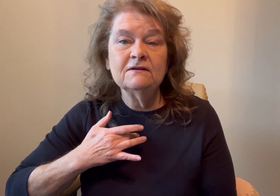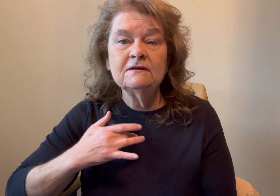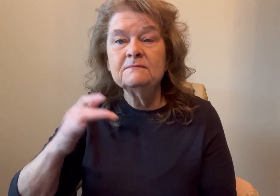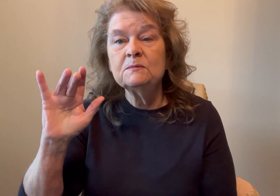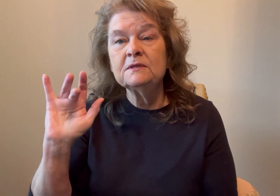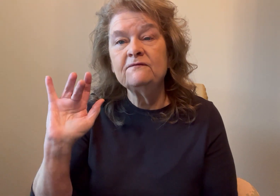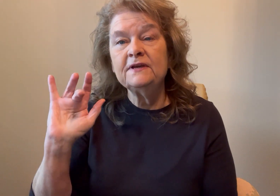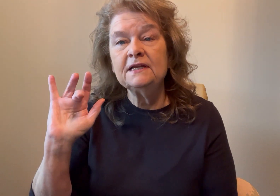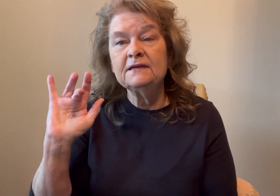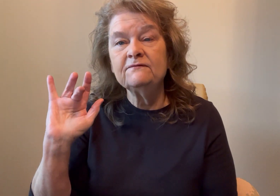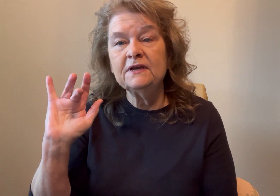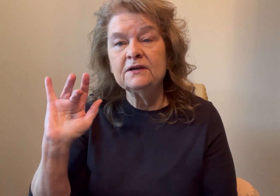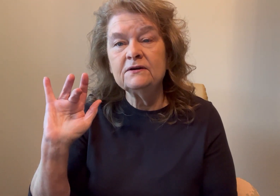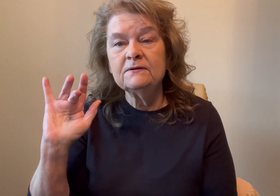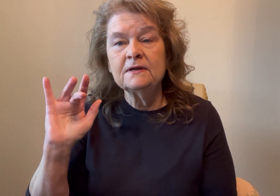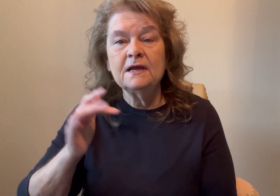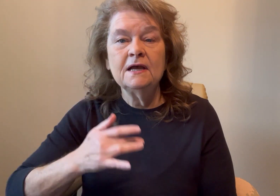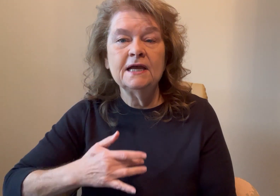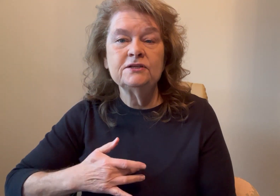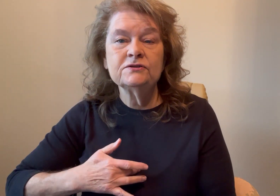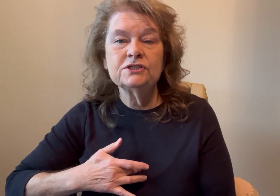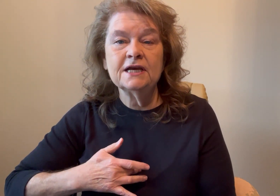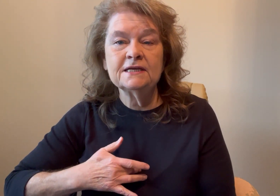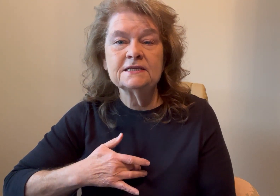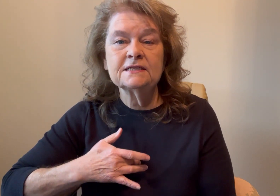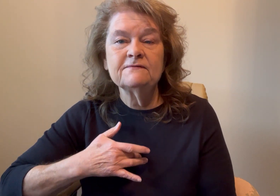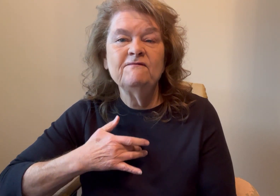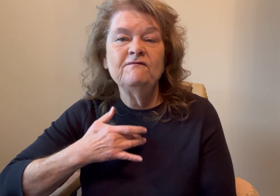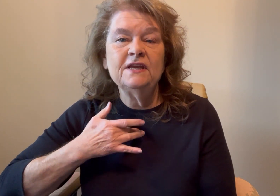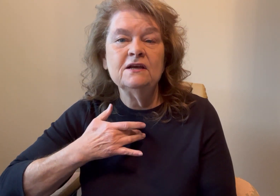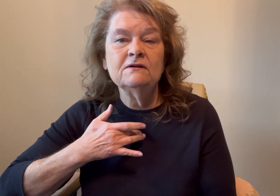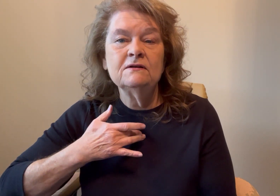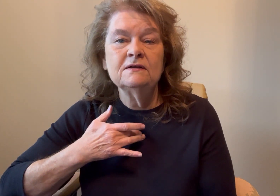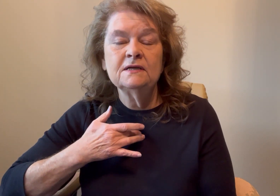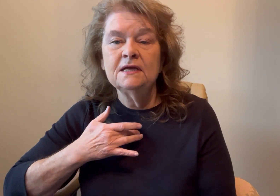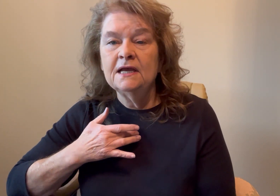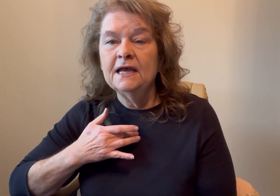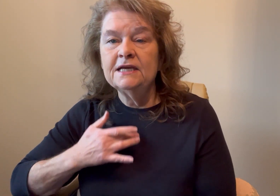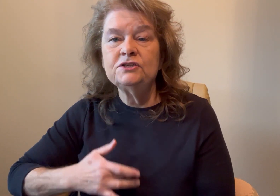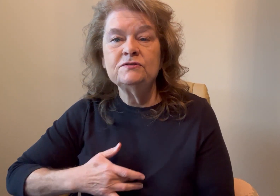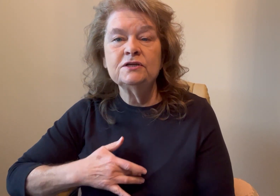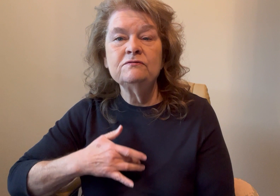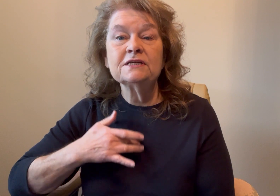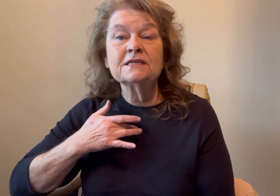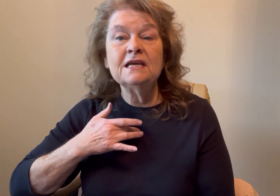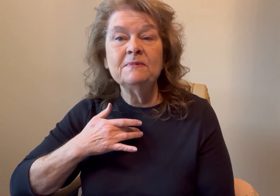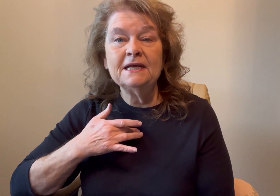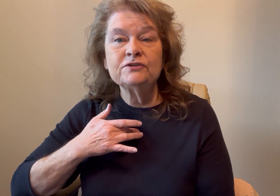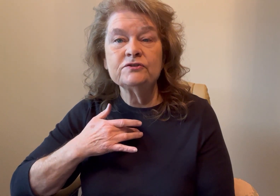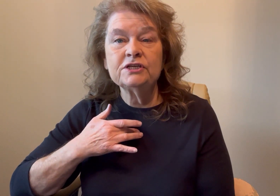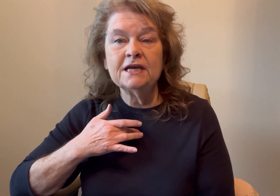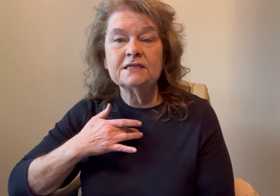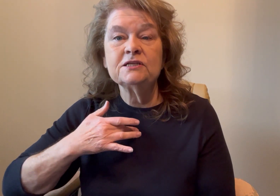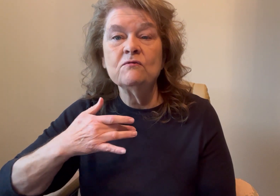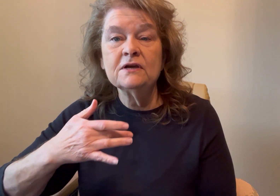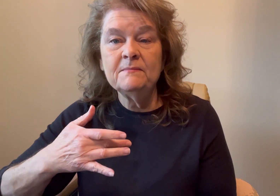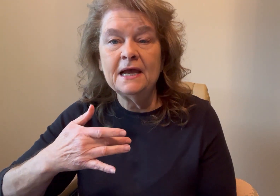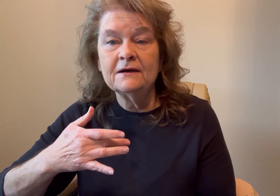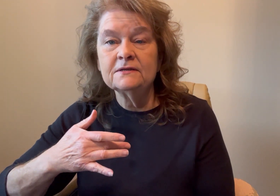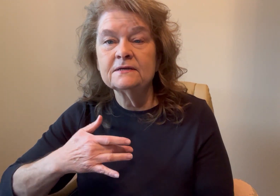Feel, remember the feeling finger at your chest? Feel. As you do, just keep it at your chest. Don't come out